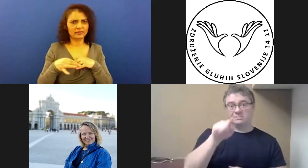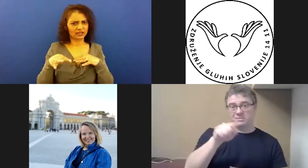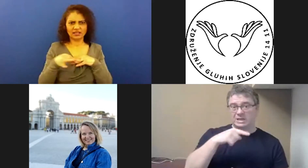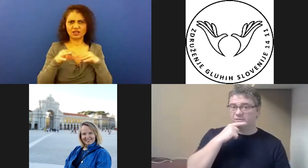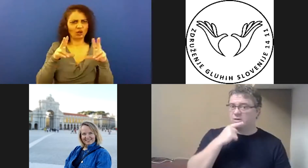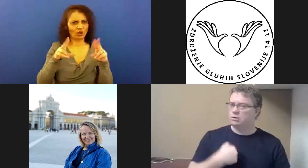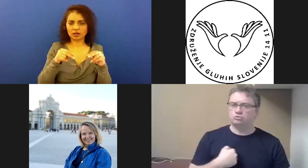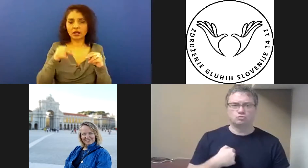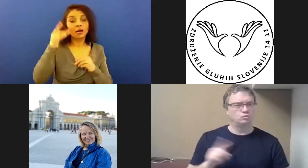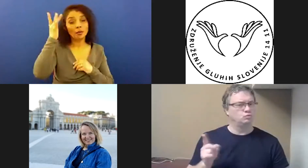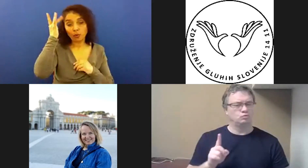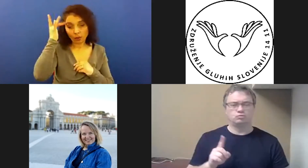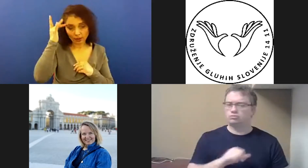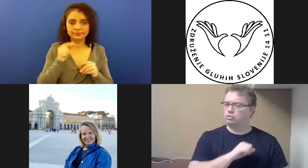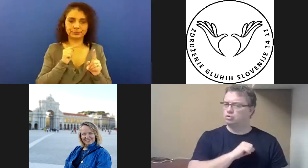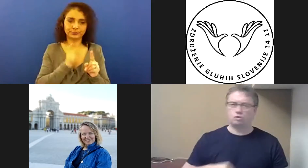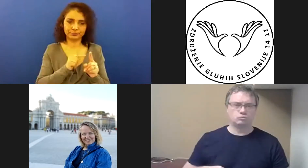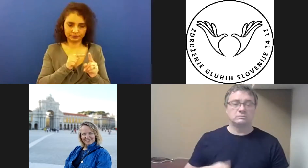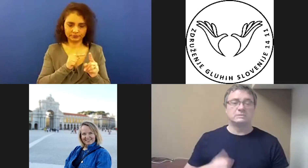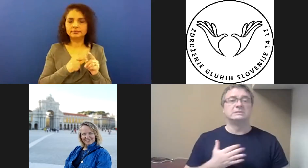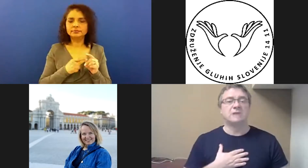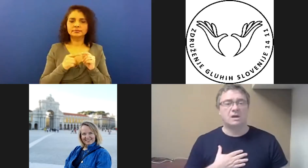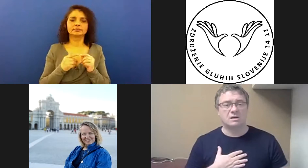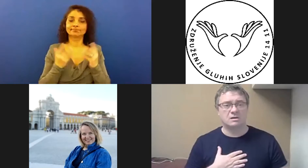Now here I was, 18, unmarried.